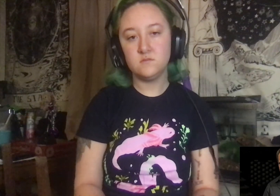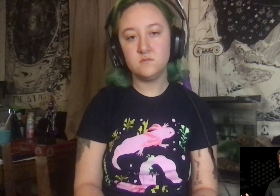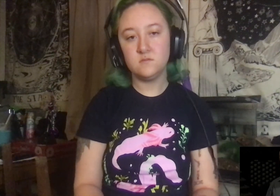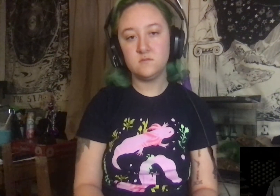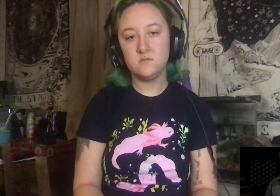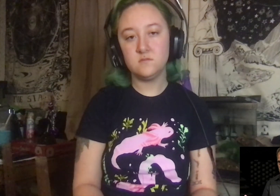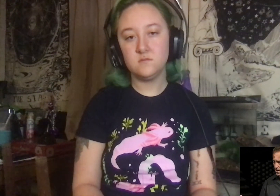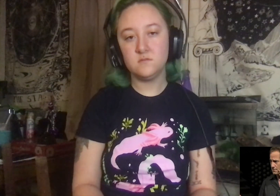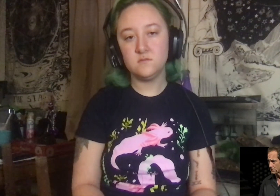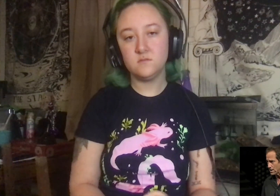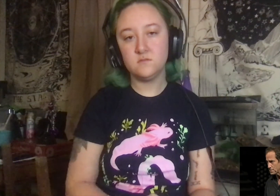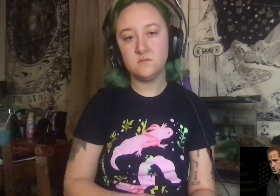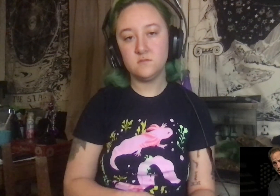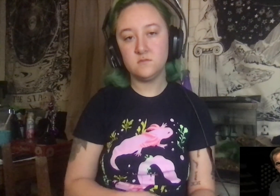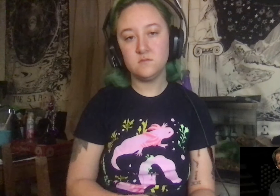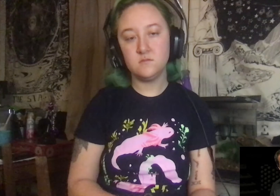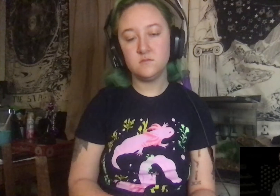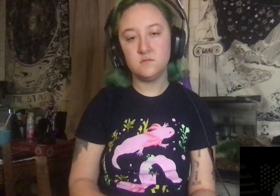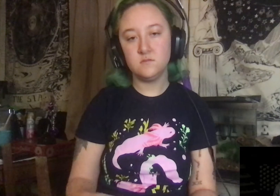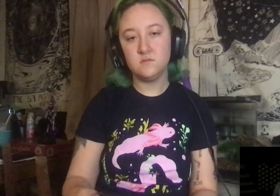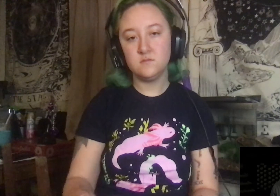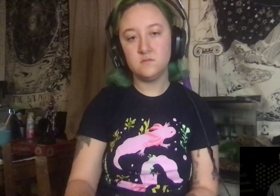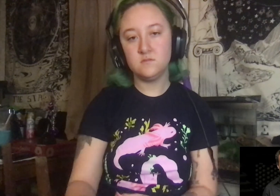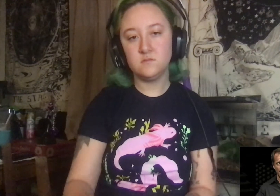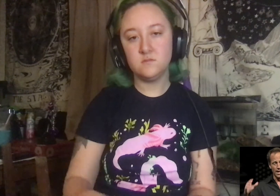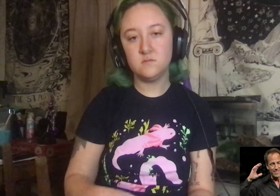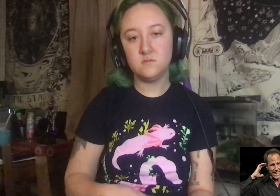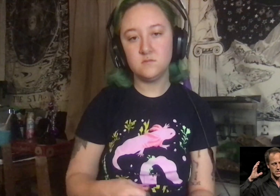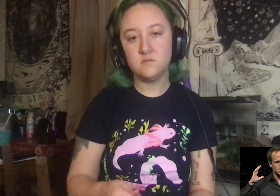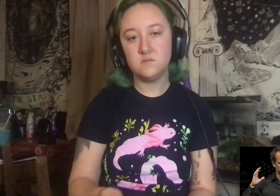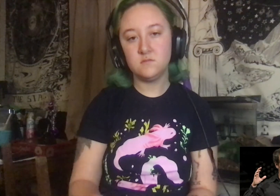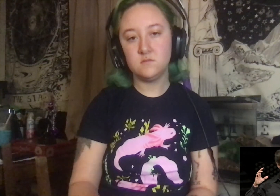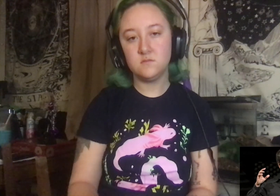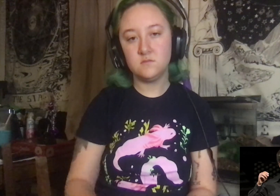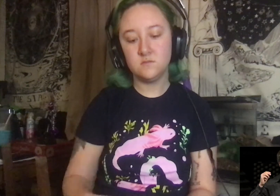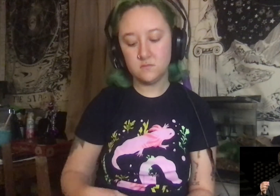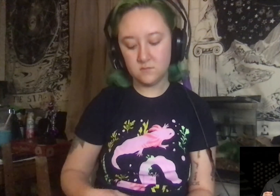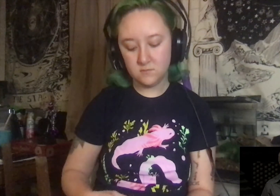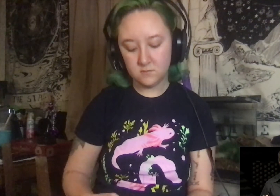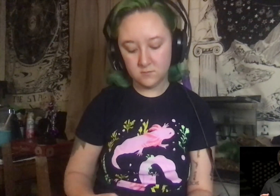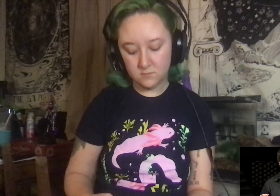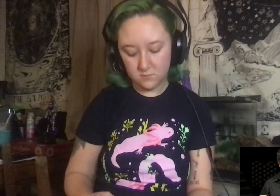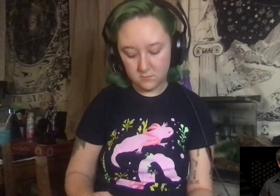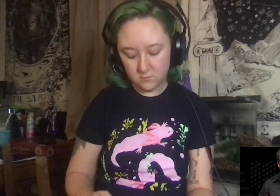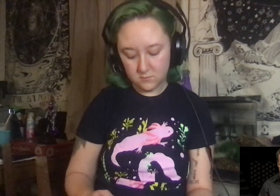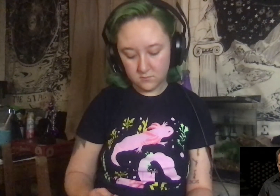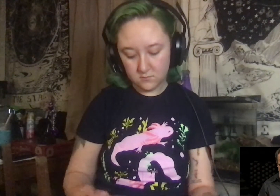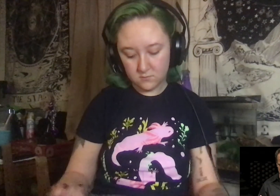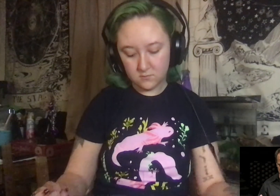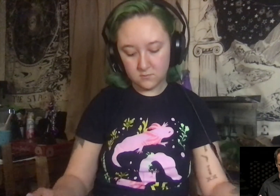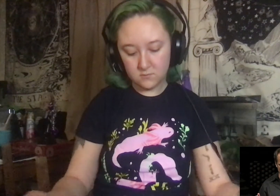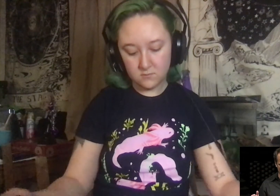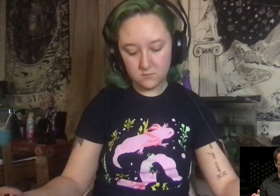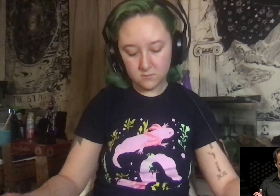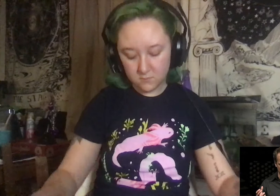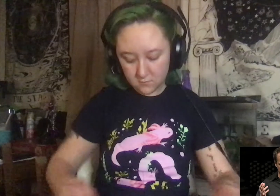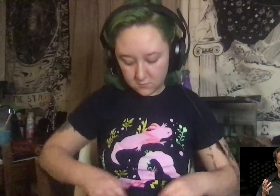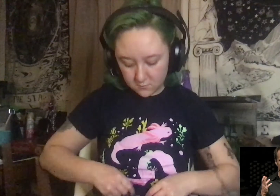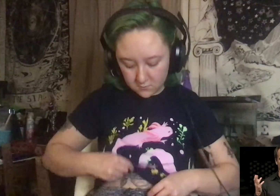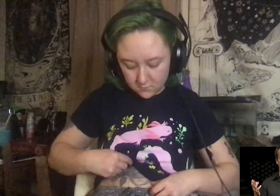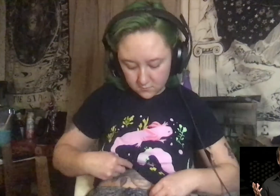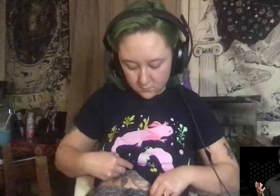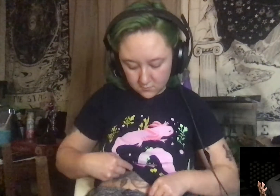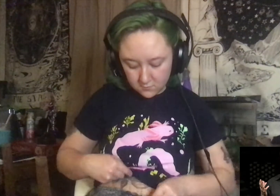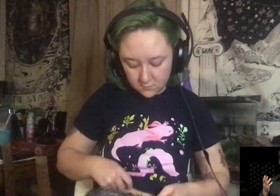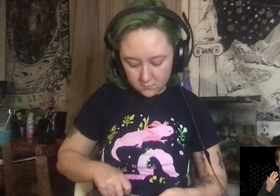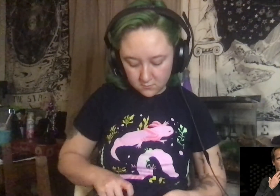he's been sleeping with and having babies with is his mother, okay? That's peripety. Or peripeteia. And this